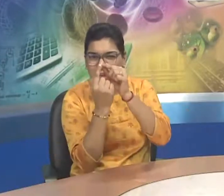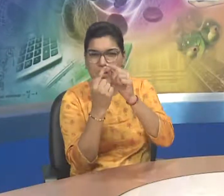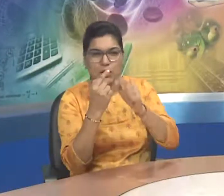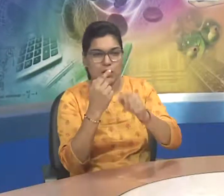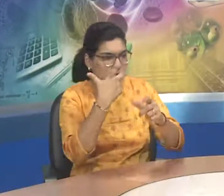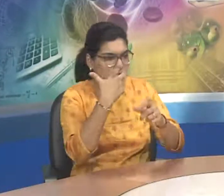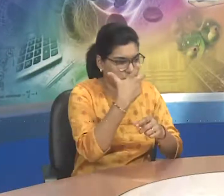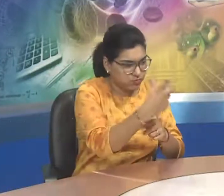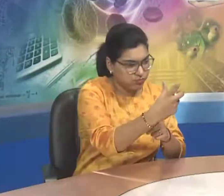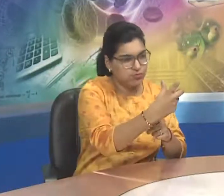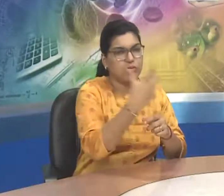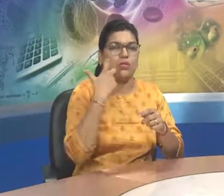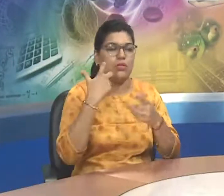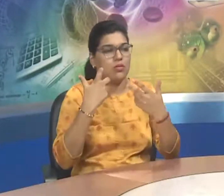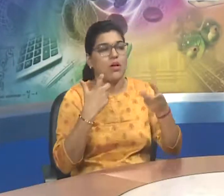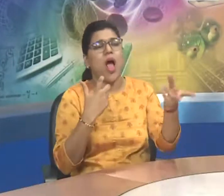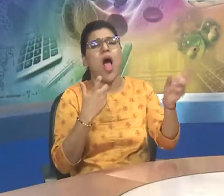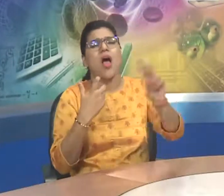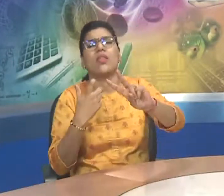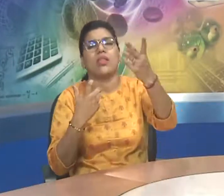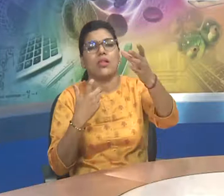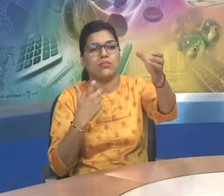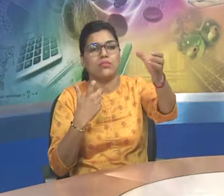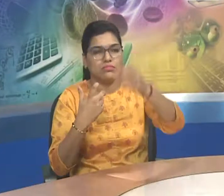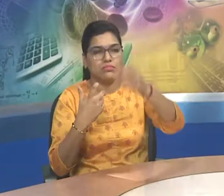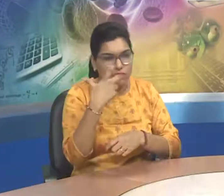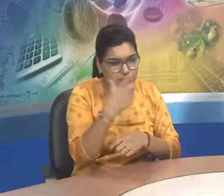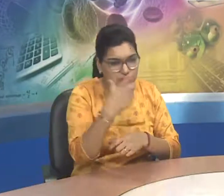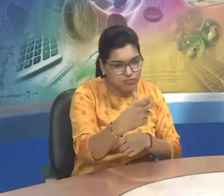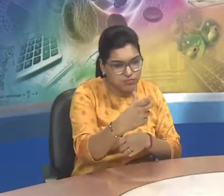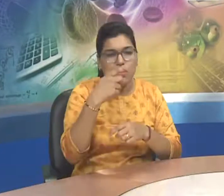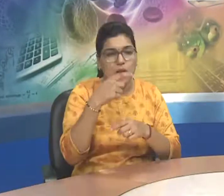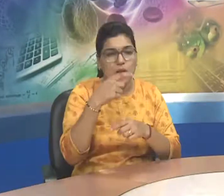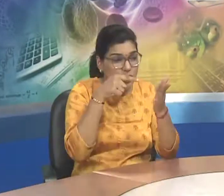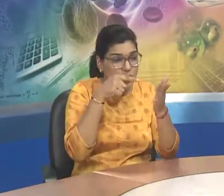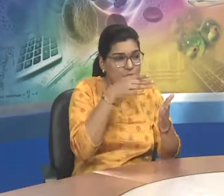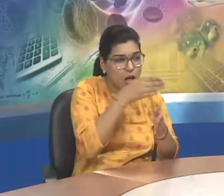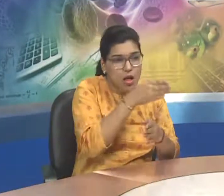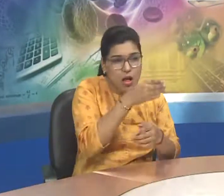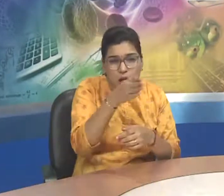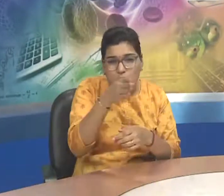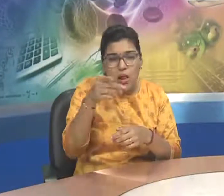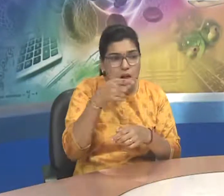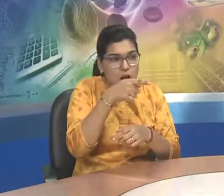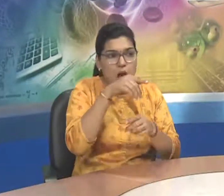microbes or the bacteria which can't be seen from the naked eyes in it.